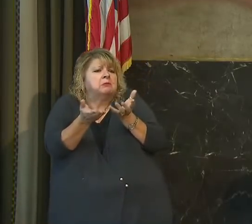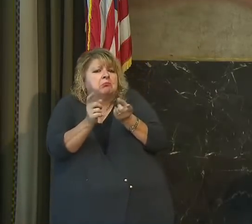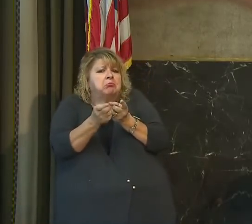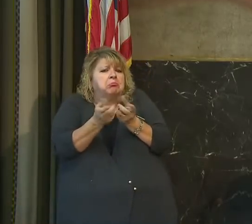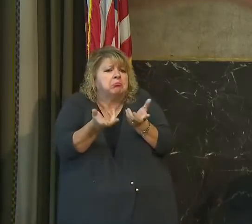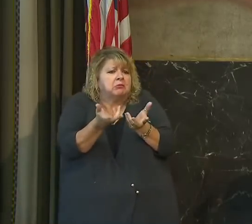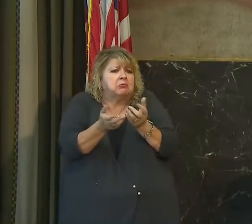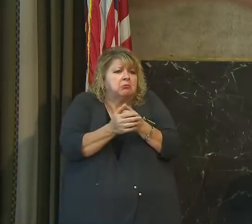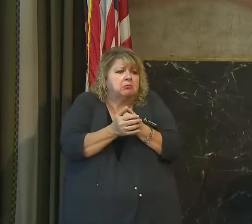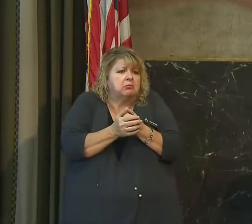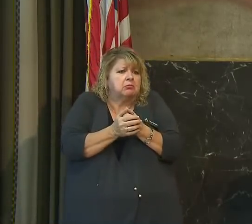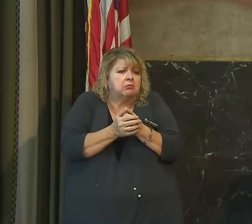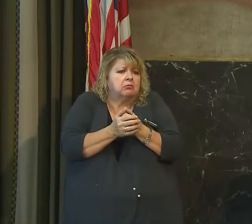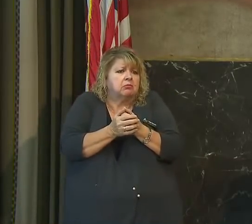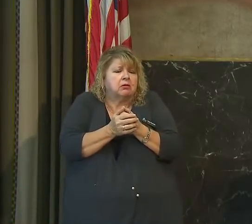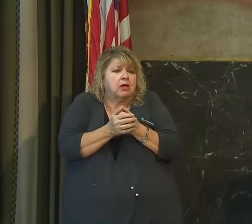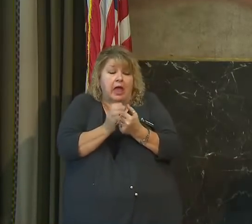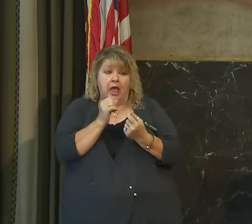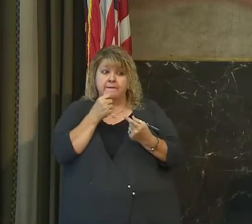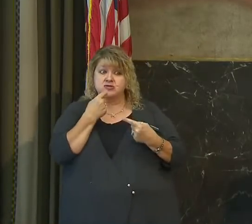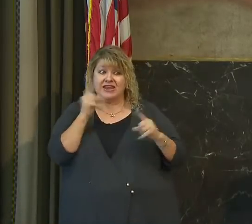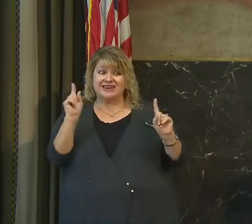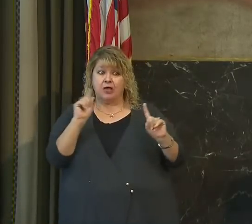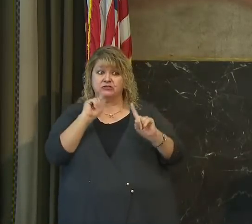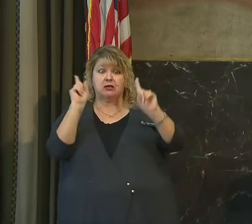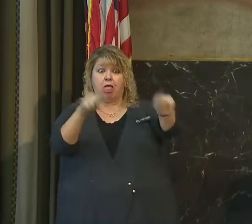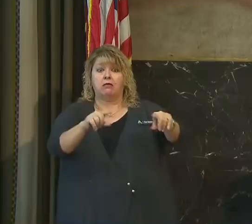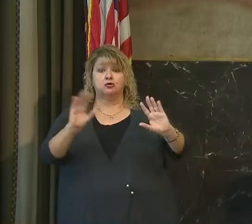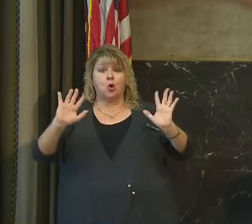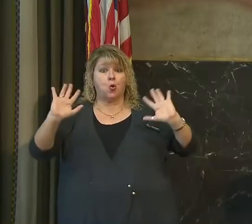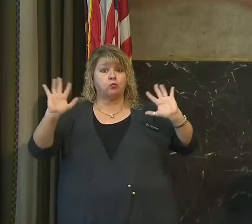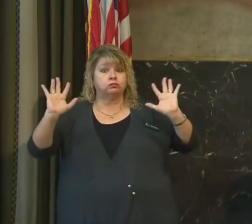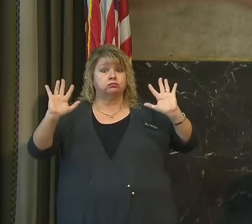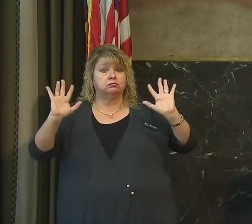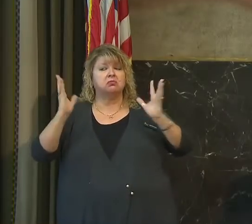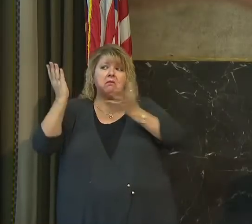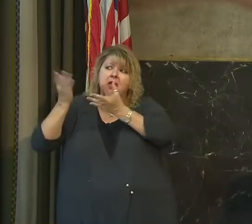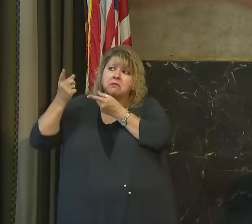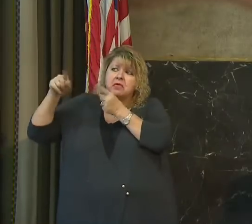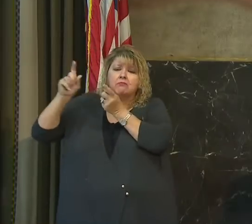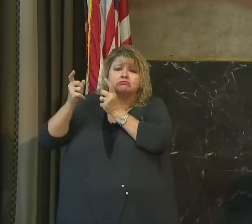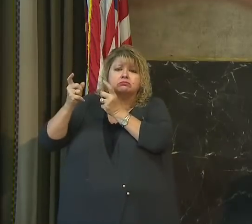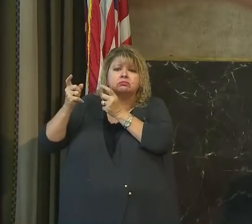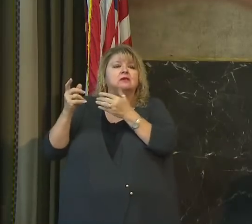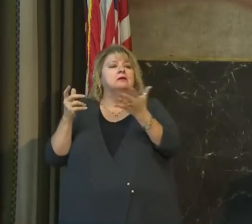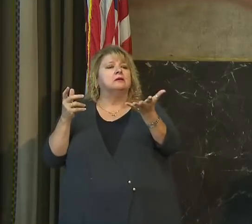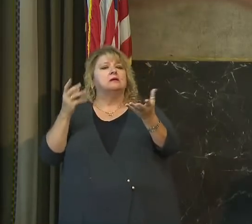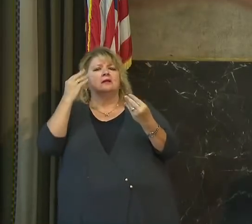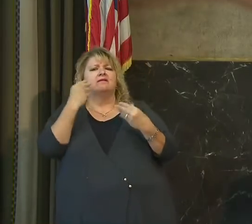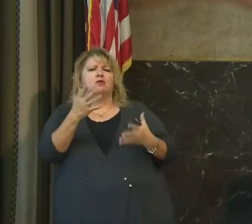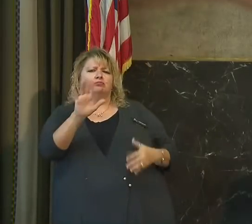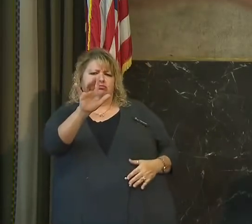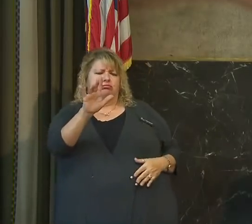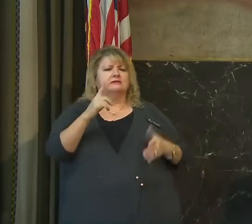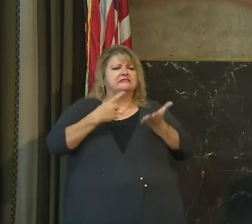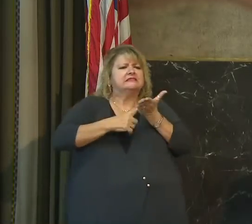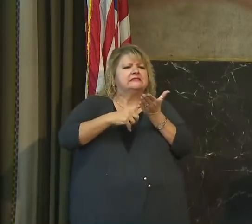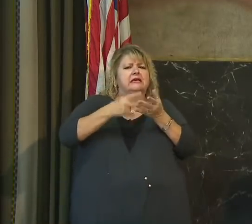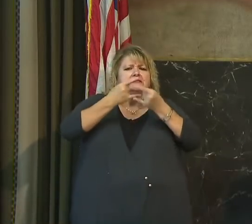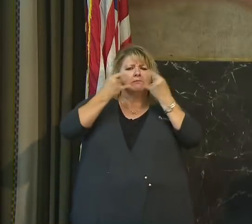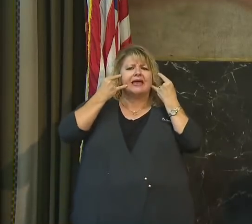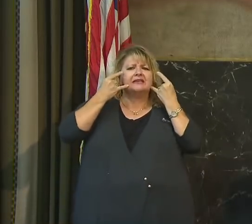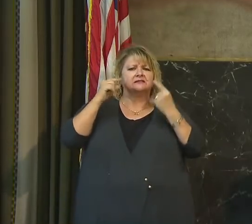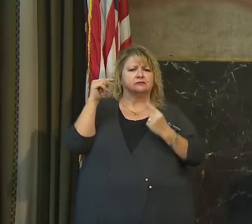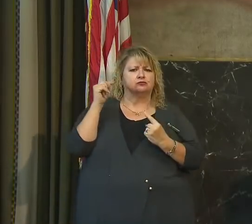not announcing any here today. But let's just talk about the mask for a moment.